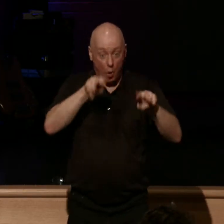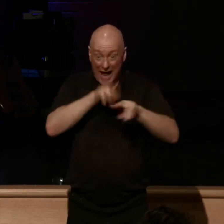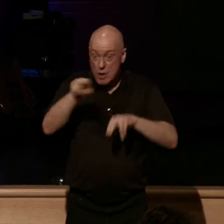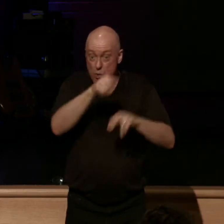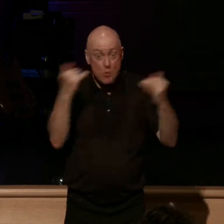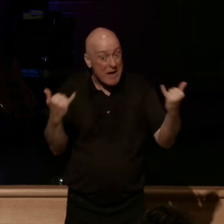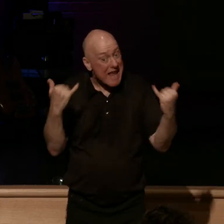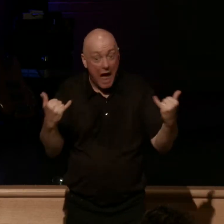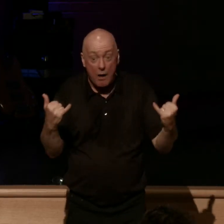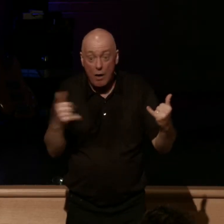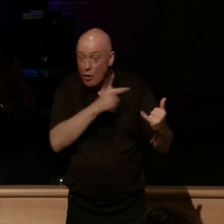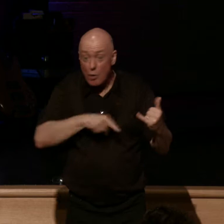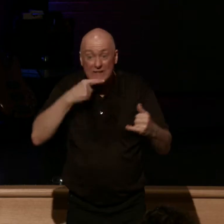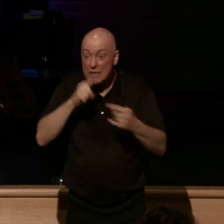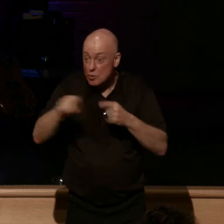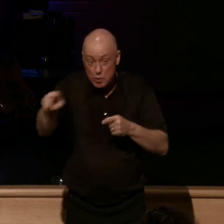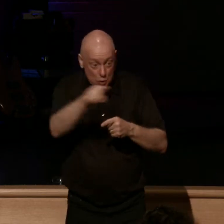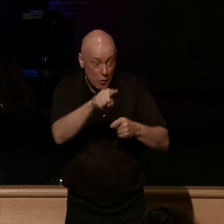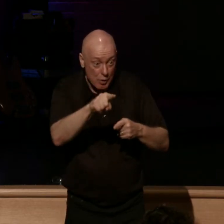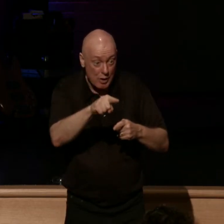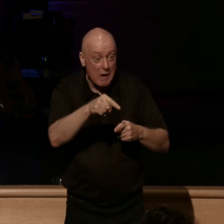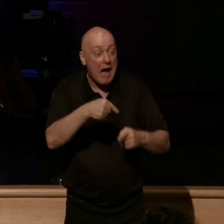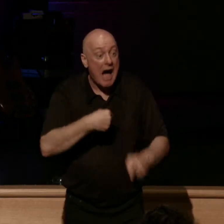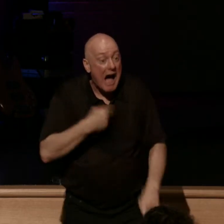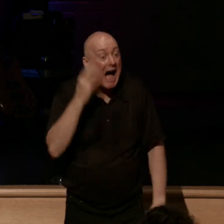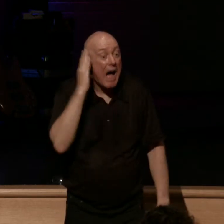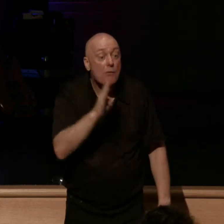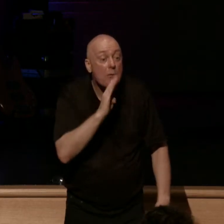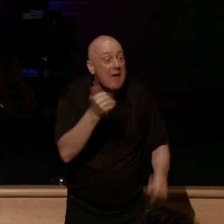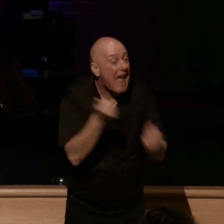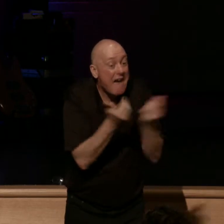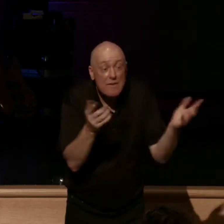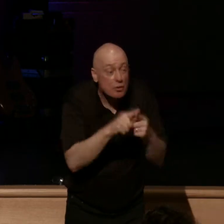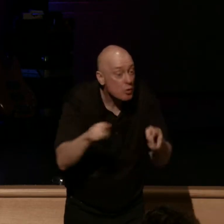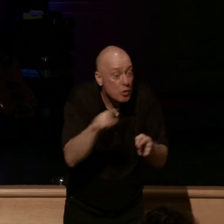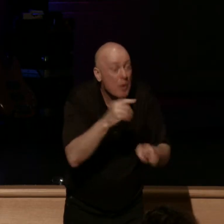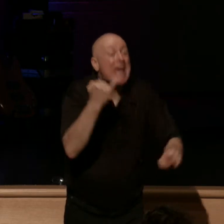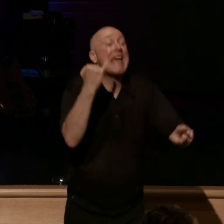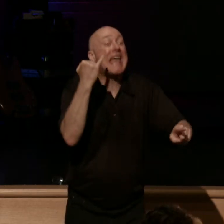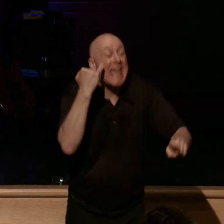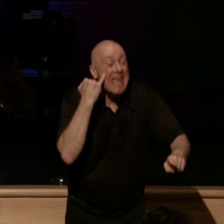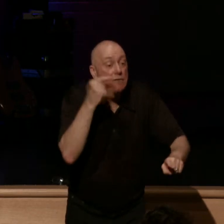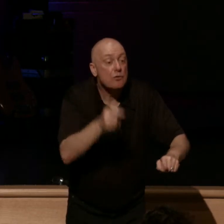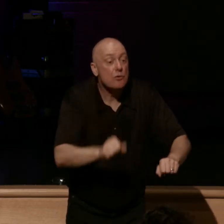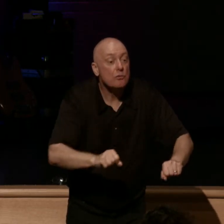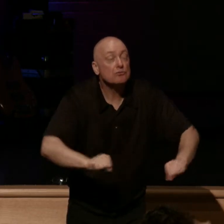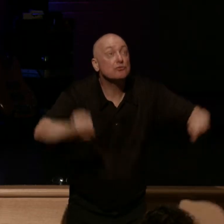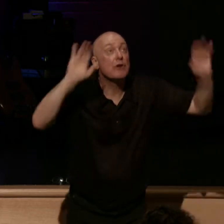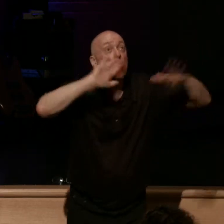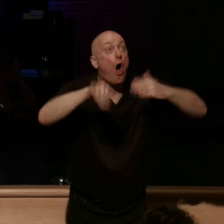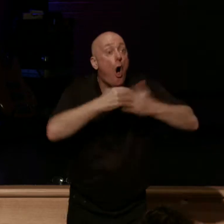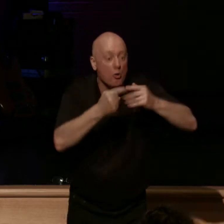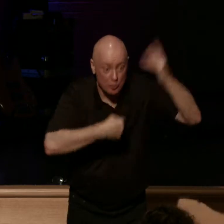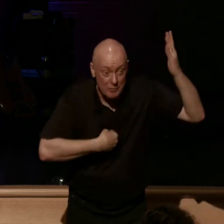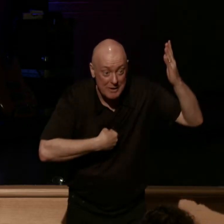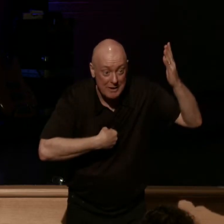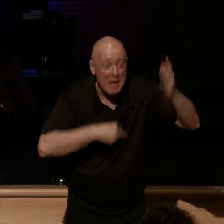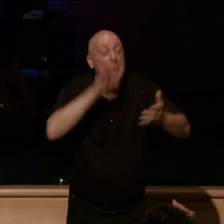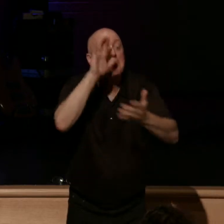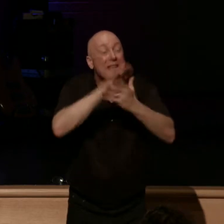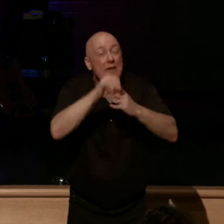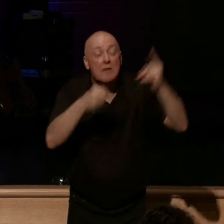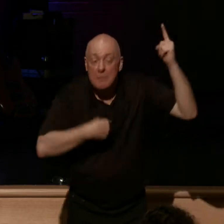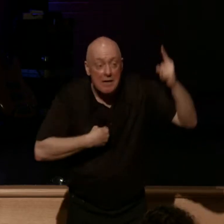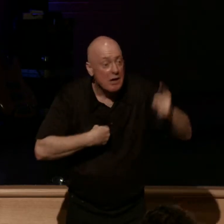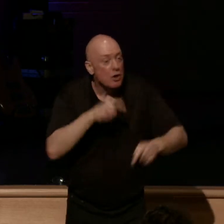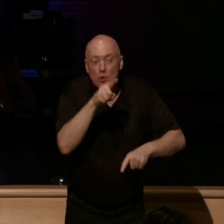now, and he says, listen, I will be your all if you will give your all to me. If you choose to believe in me, you